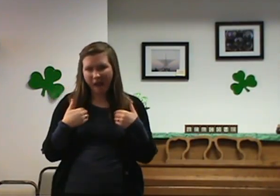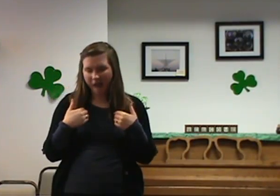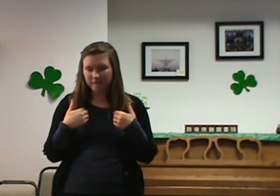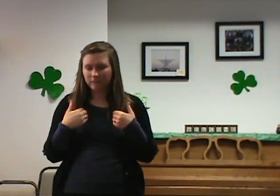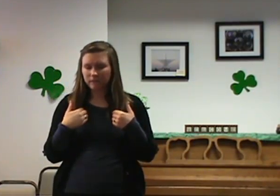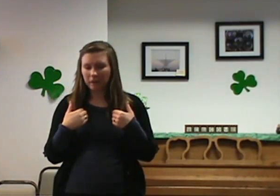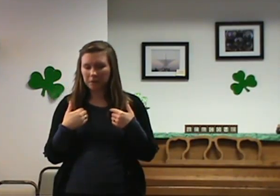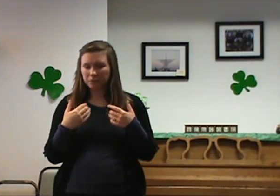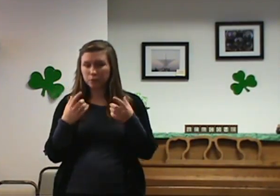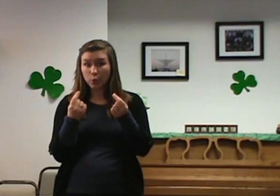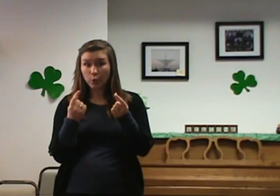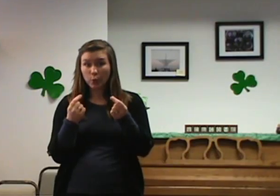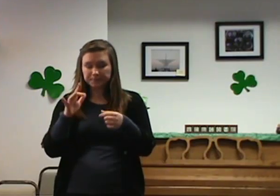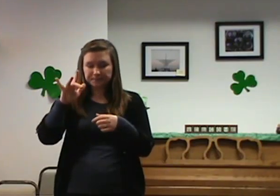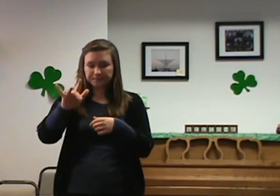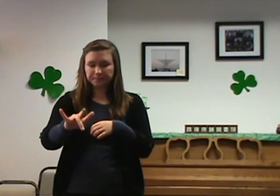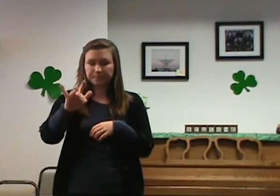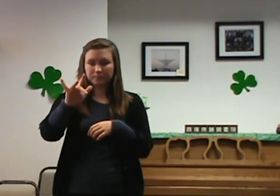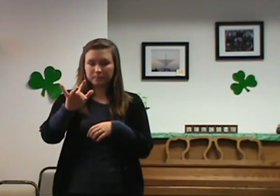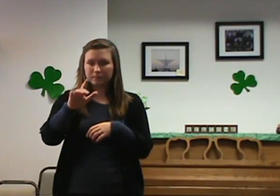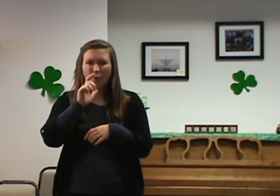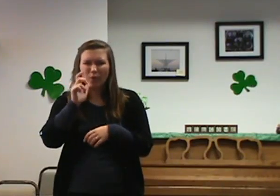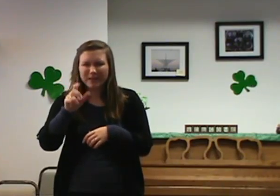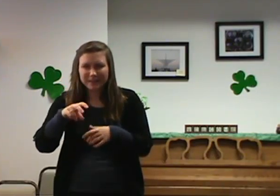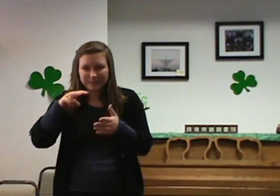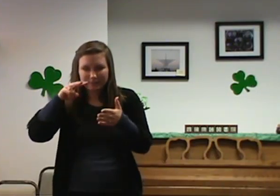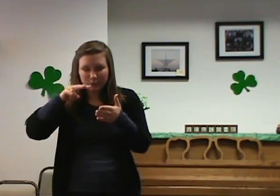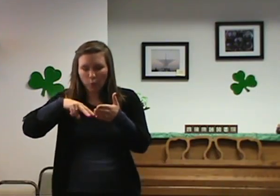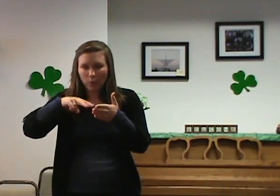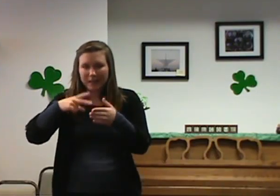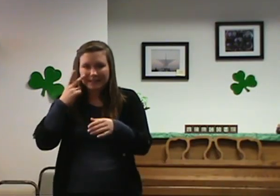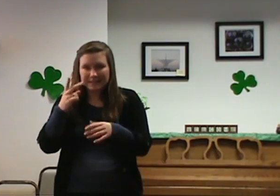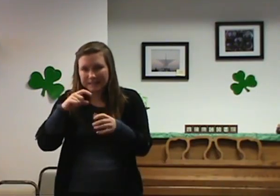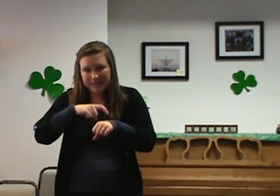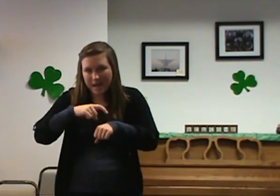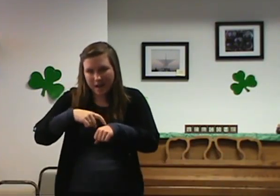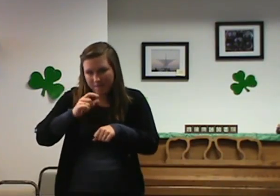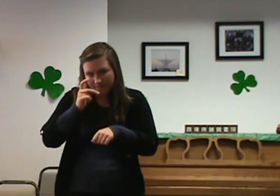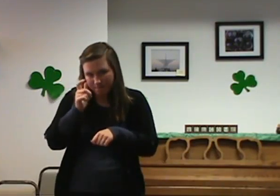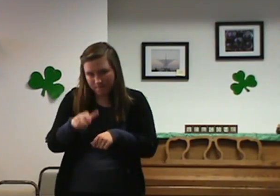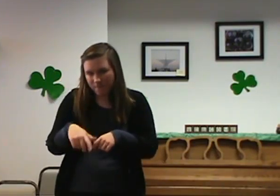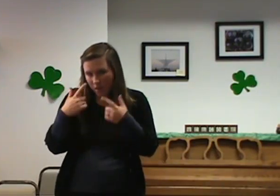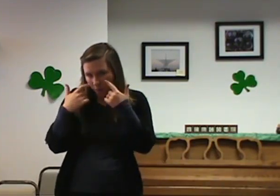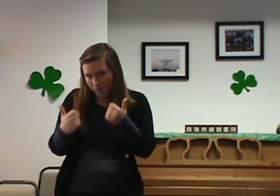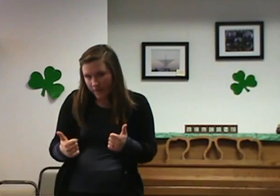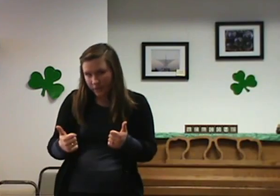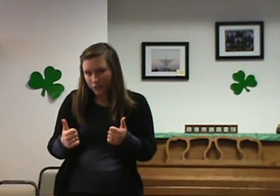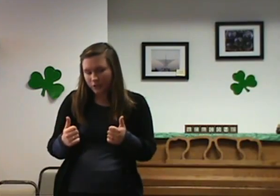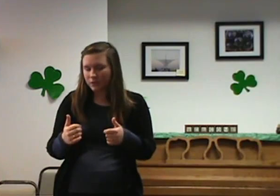who doesn't need to see this, I have that, and one is $29.95 and the other one